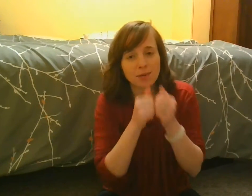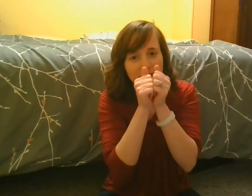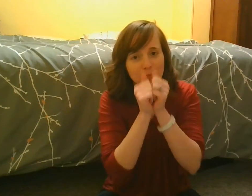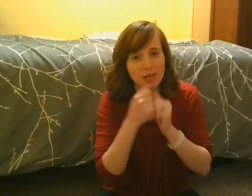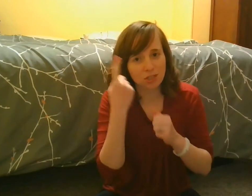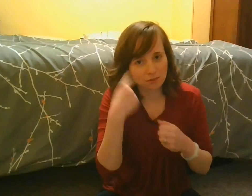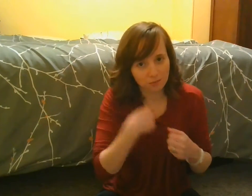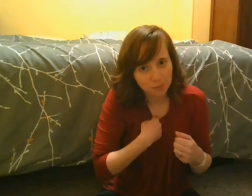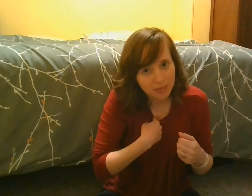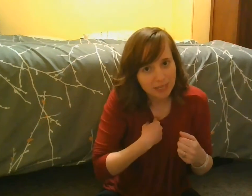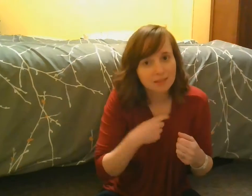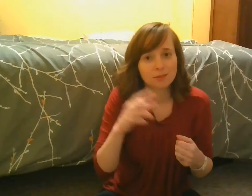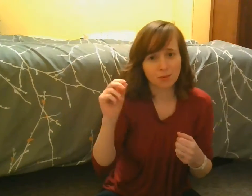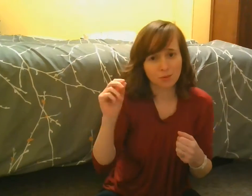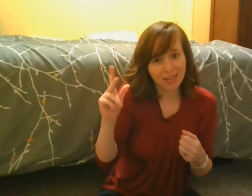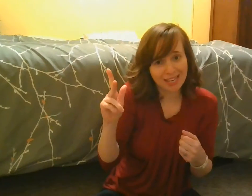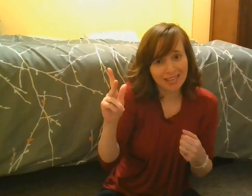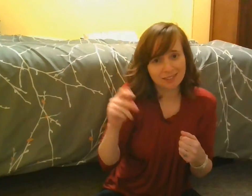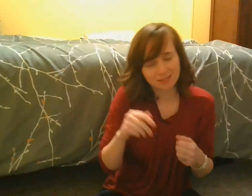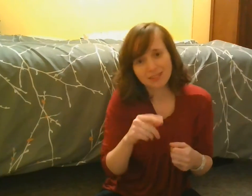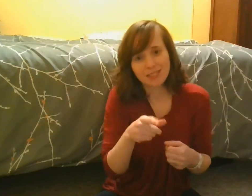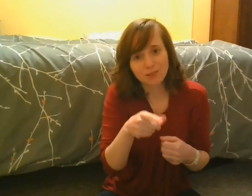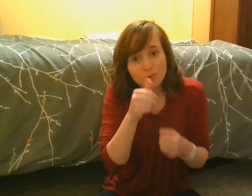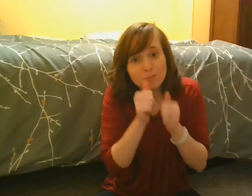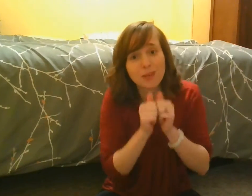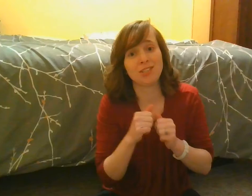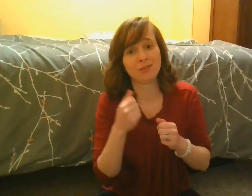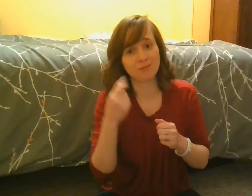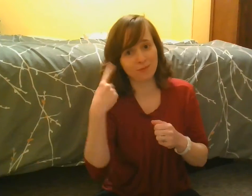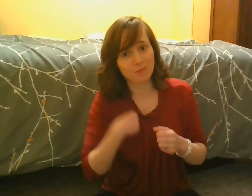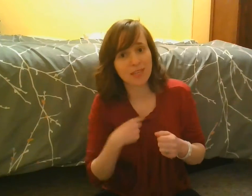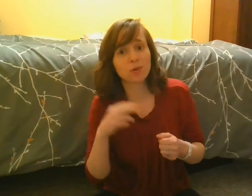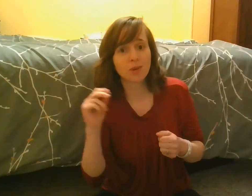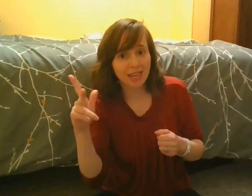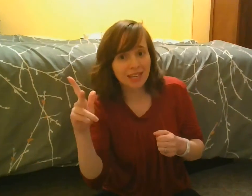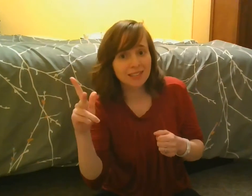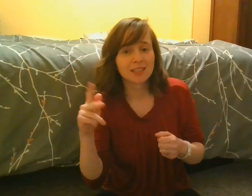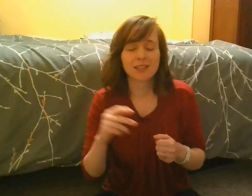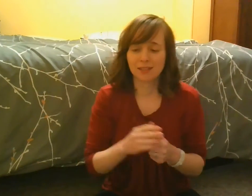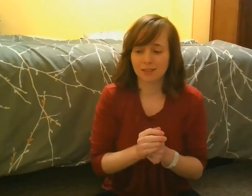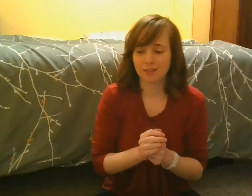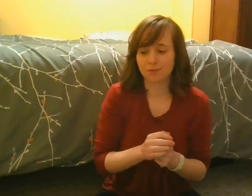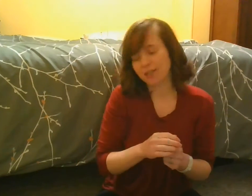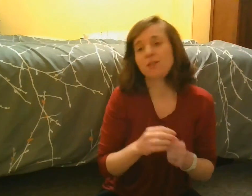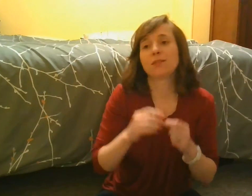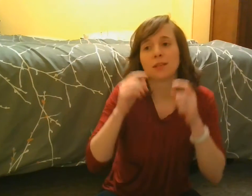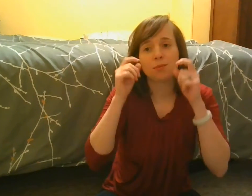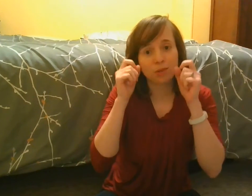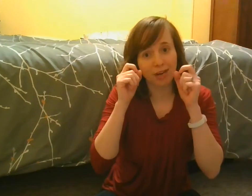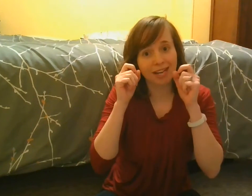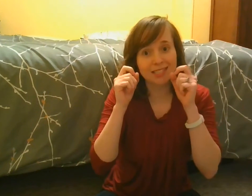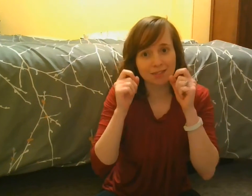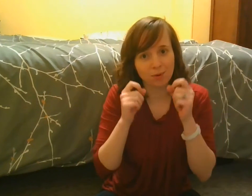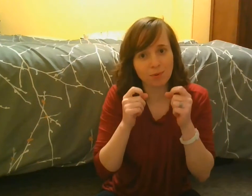it's patient for me. Okay. Like, you patient for me. Okay. And when you're when